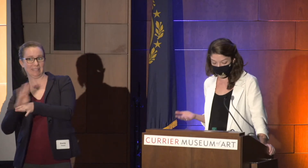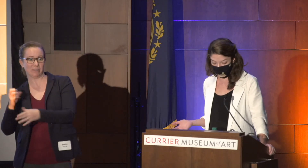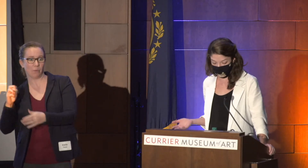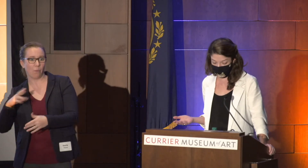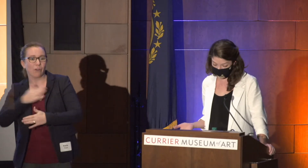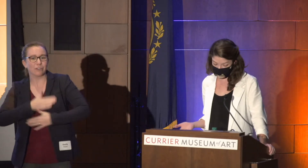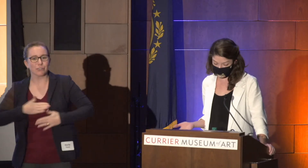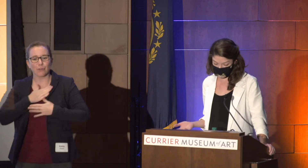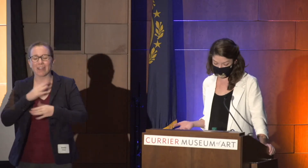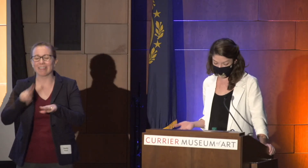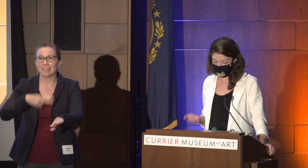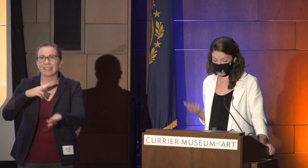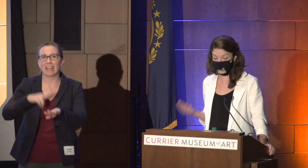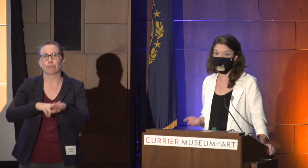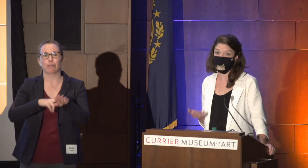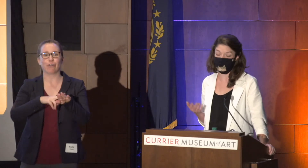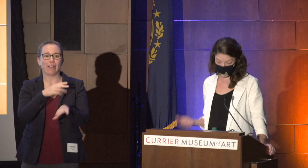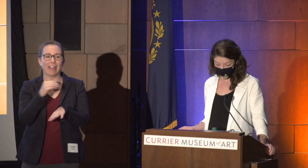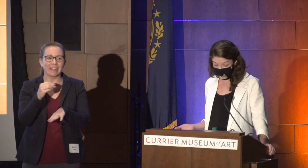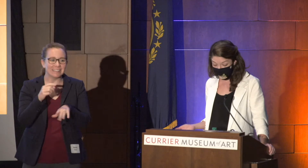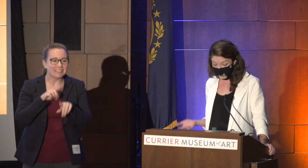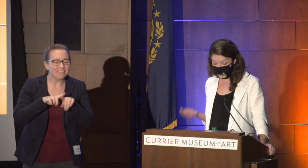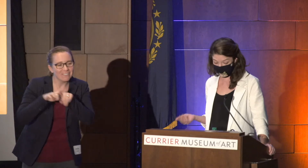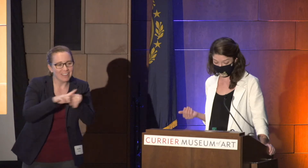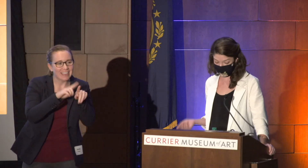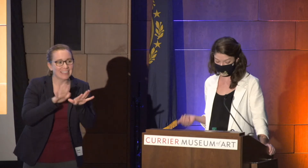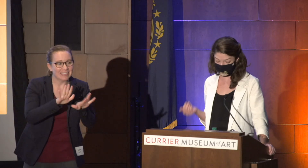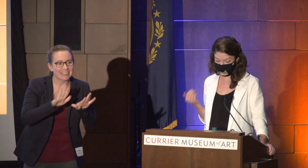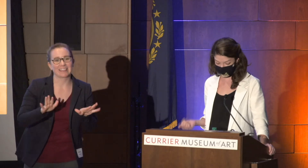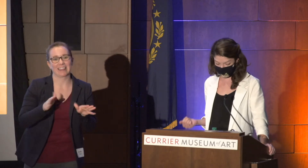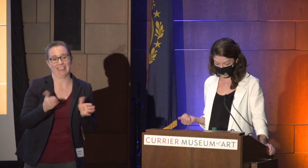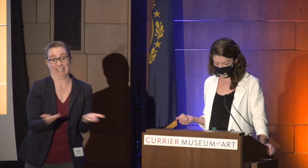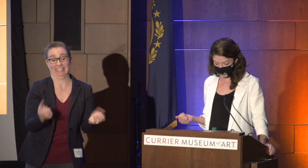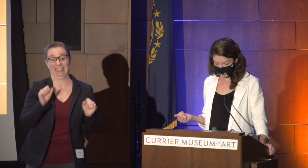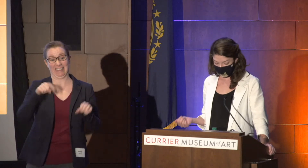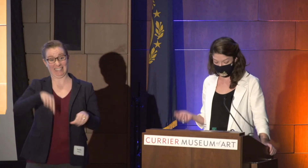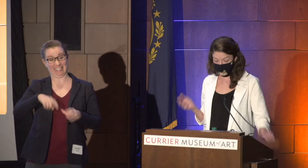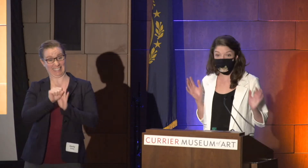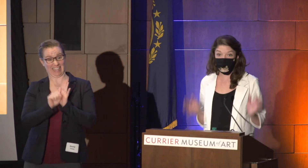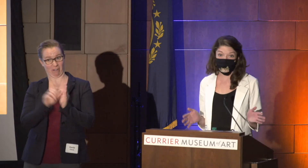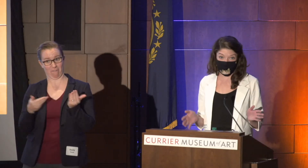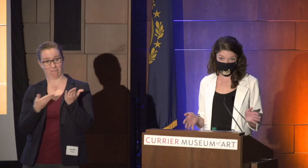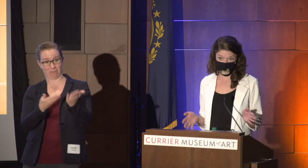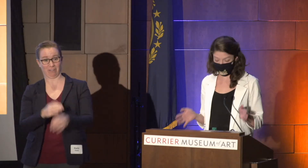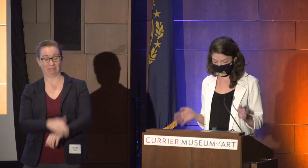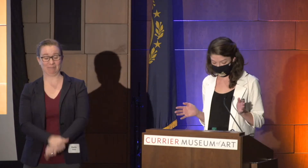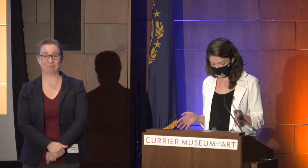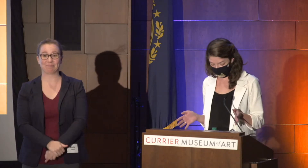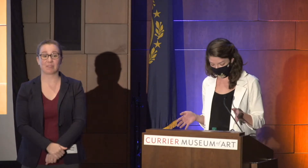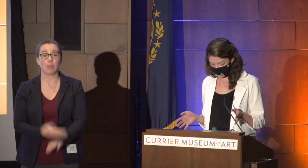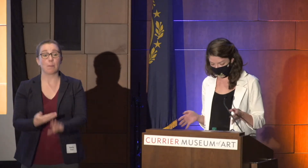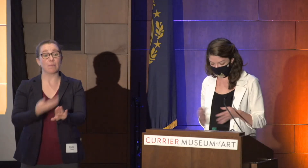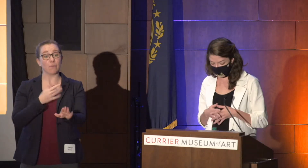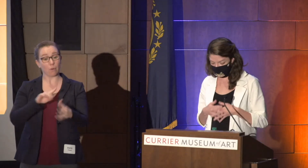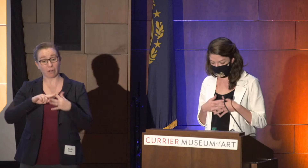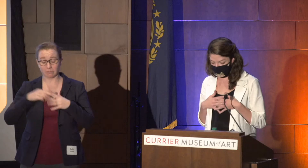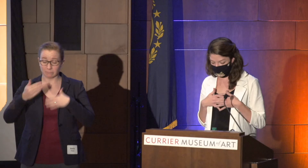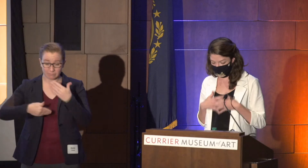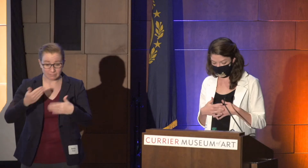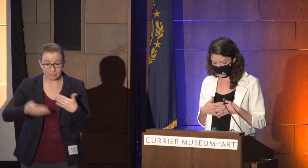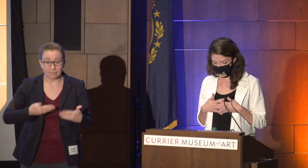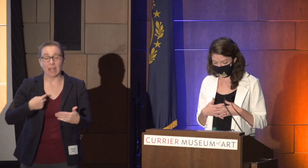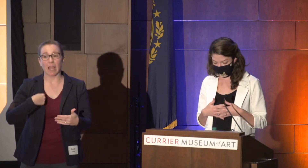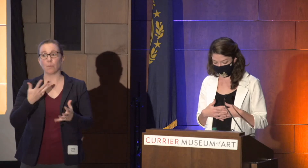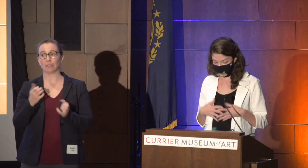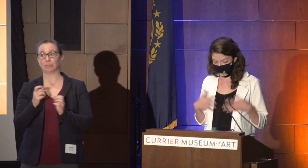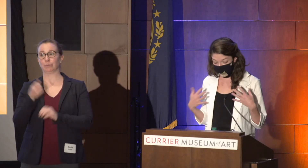enjoy all of the natural and recreational wonders that this state affords. And before we get to tonight's program, I would like to take a